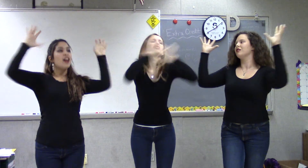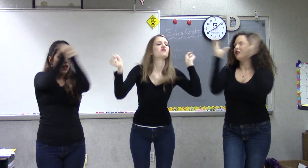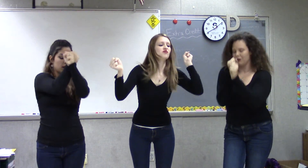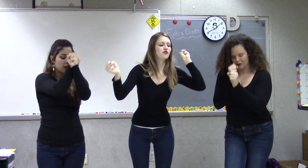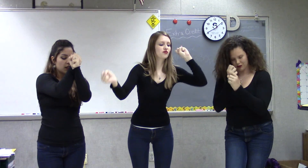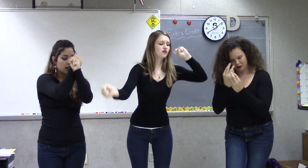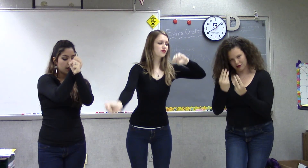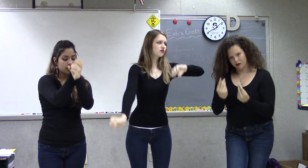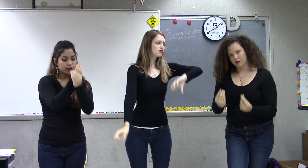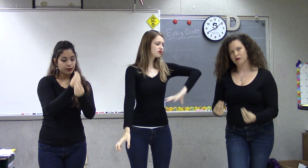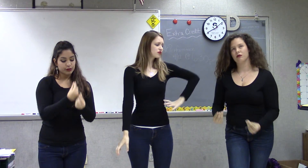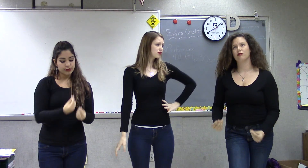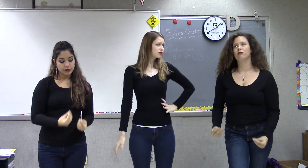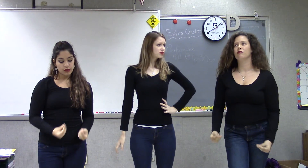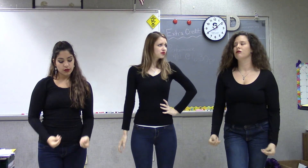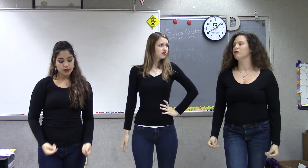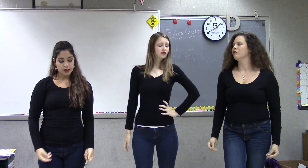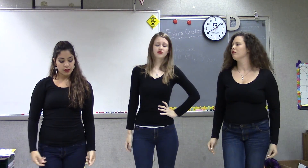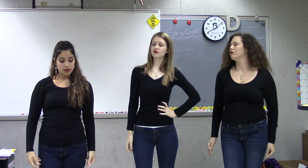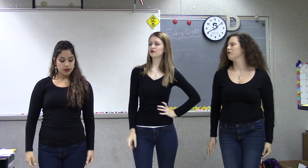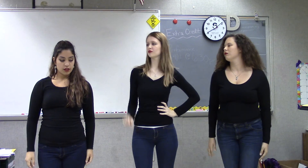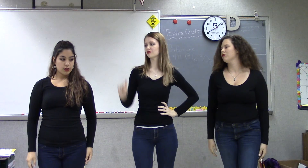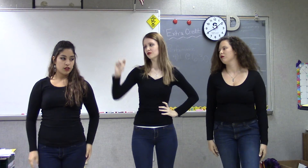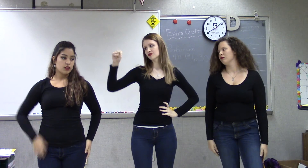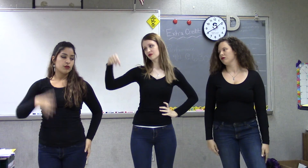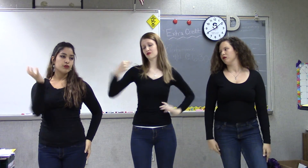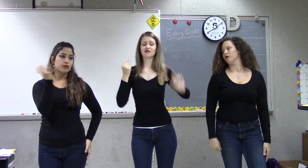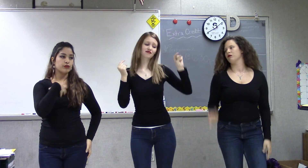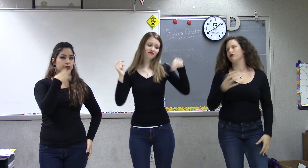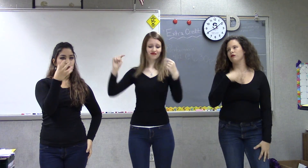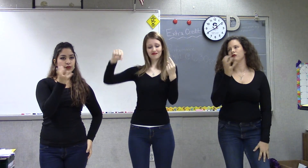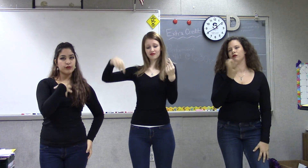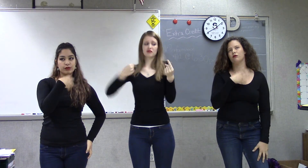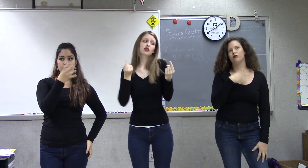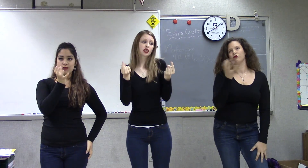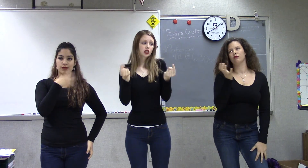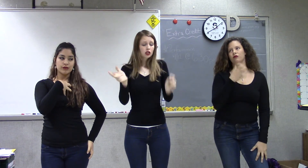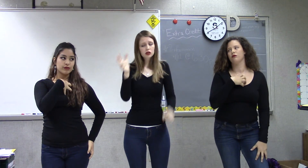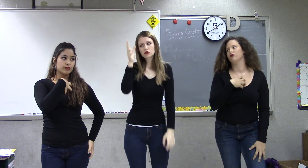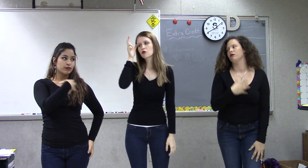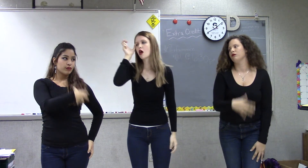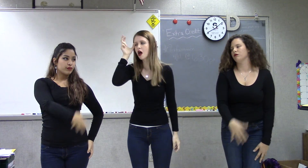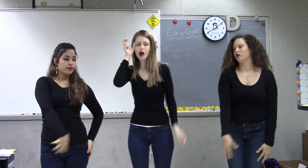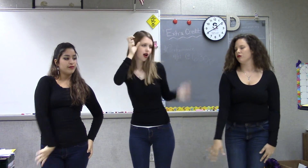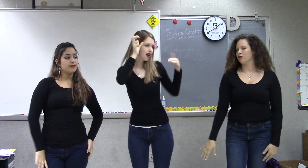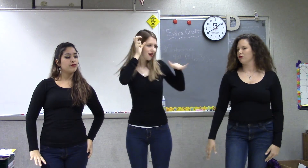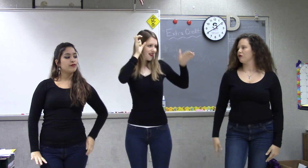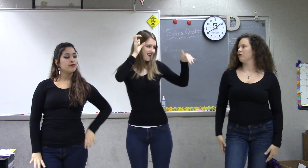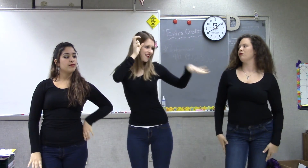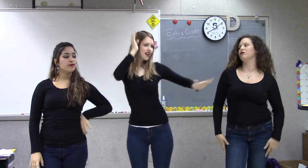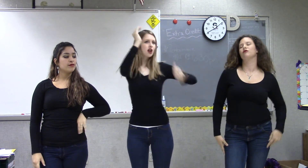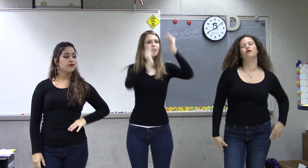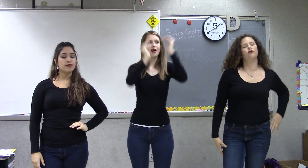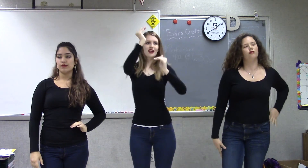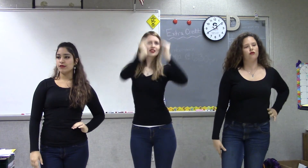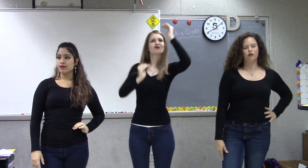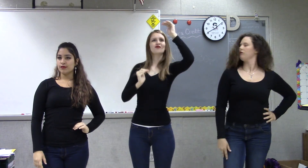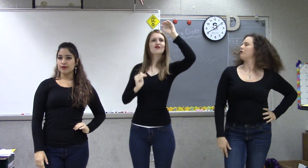rake them across the coast. Yes, I've had no complaints. But of the whole, I've been a saint.